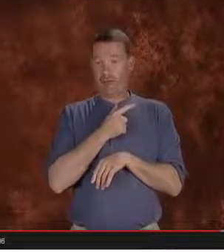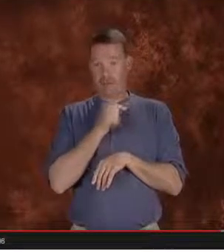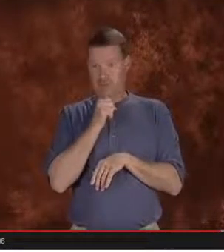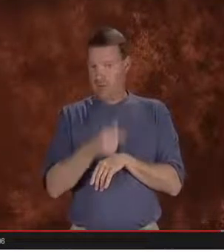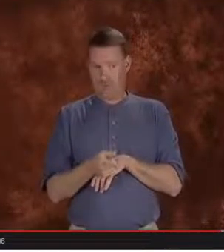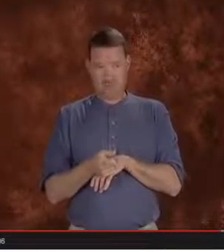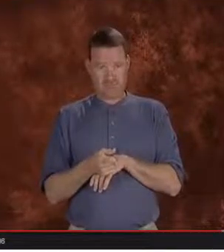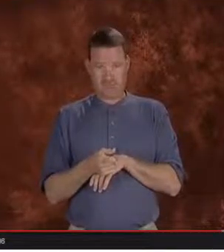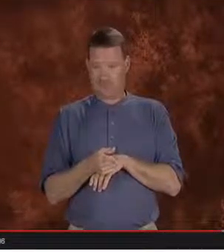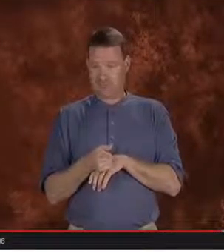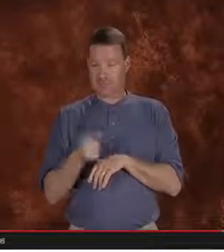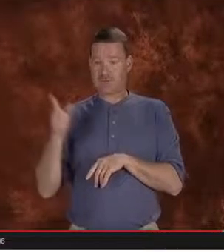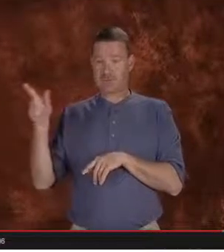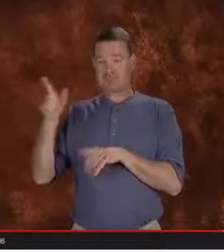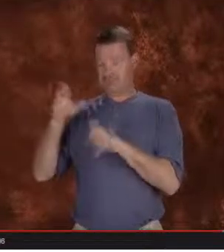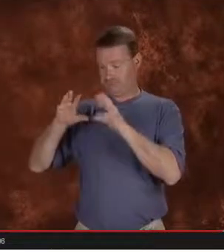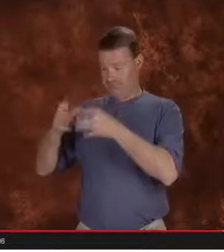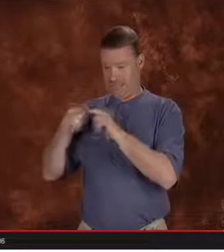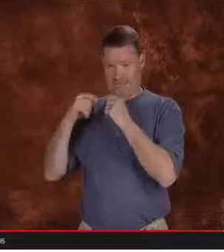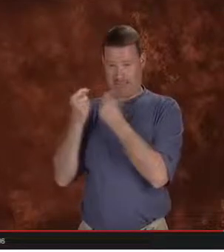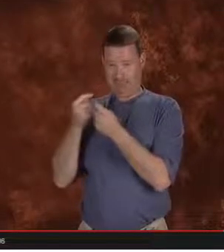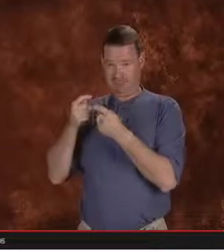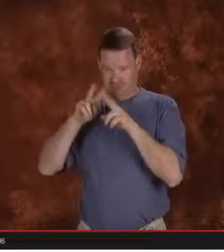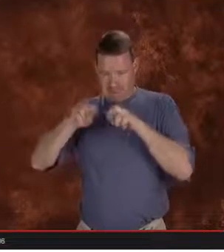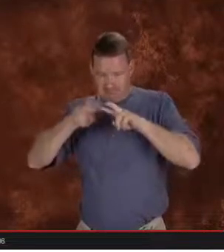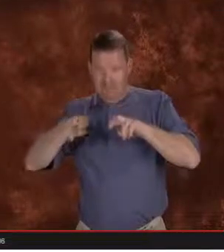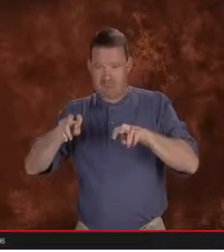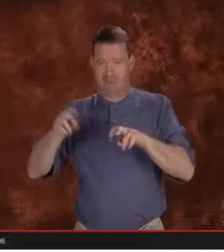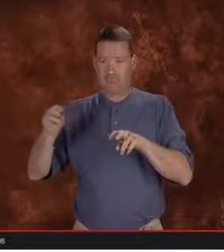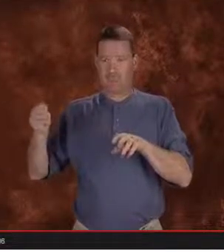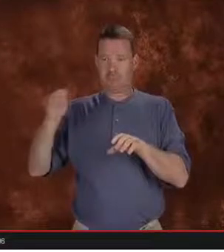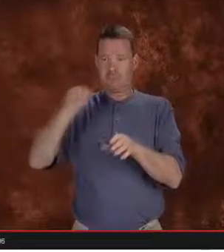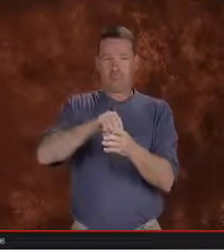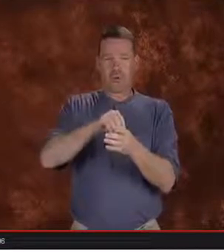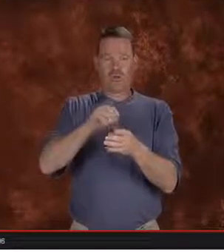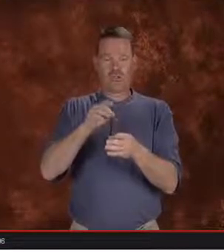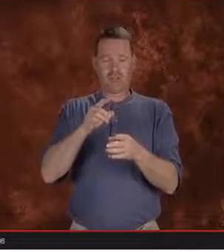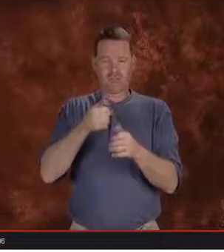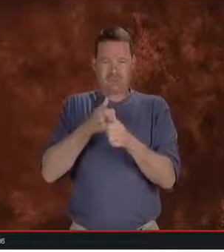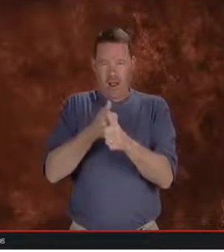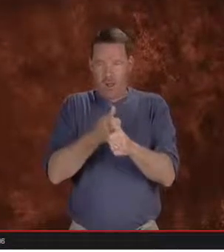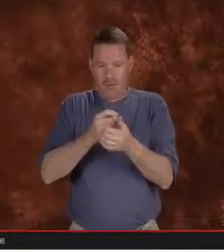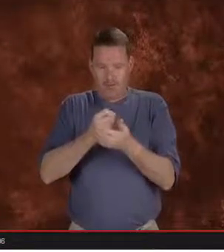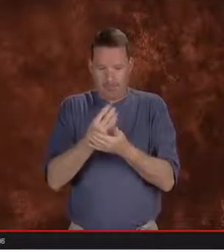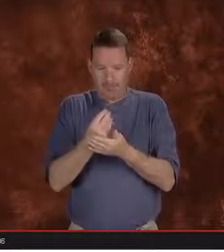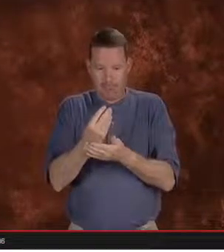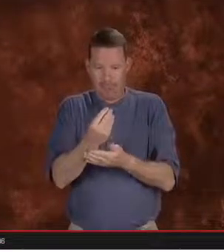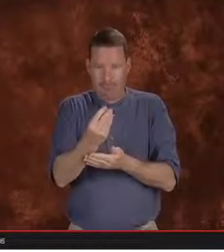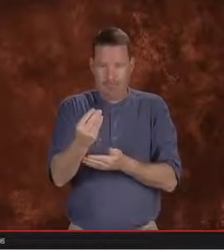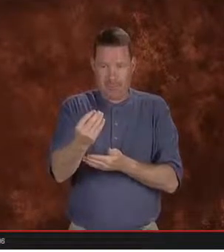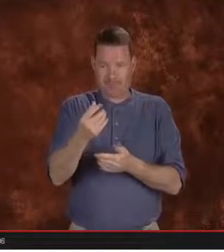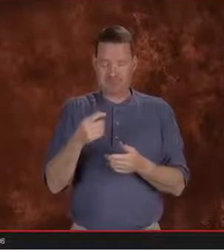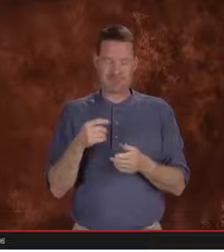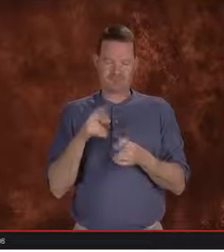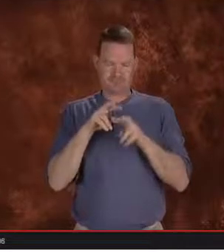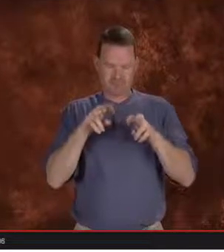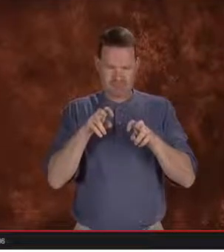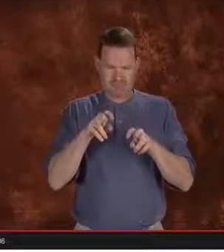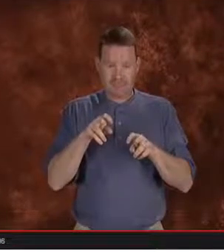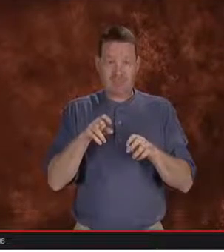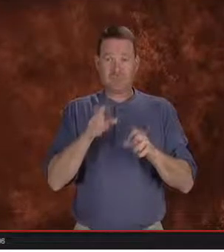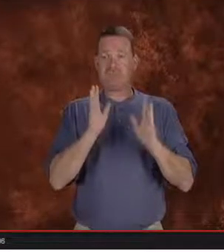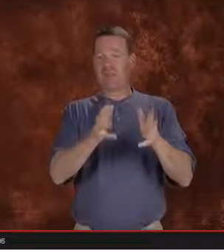When you look at a blue whale swimming, it may look lazy, but it's really not. A team of investigators put a tracker